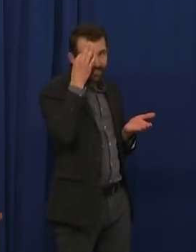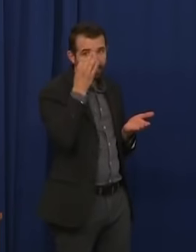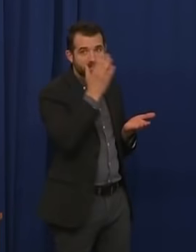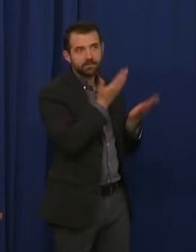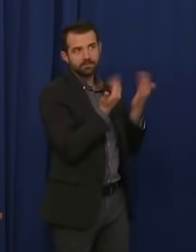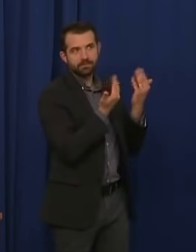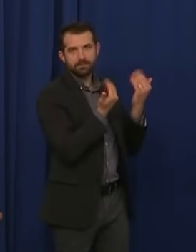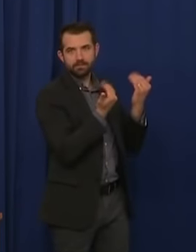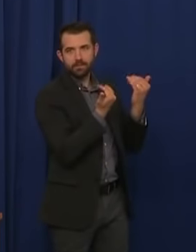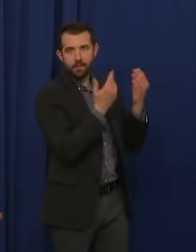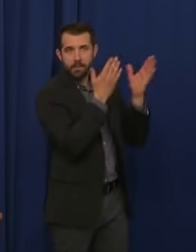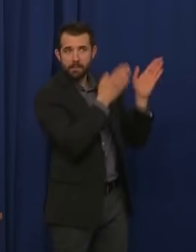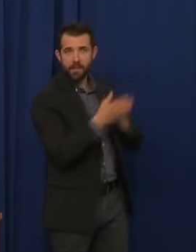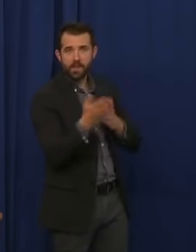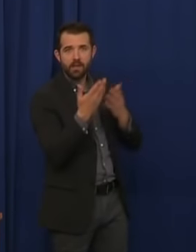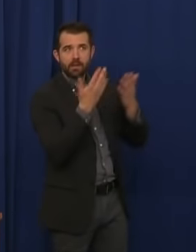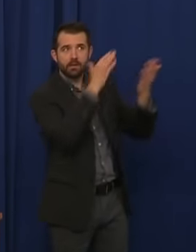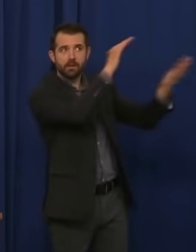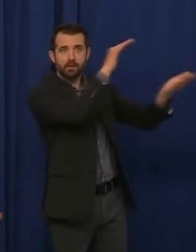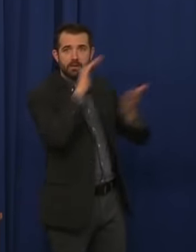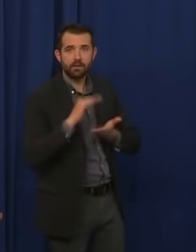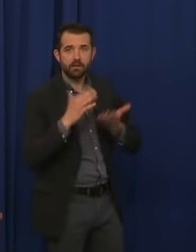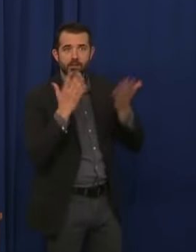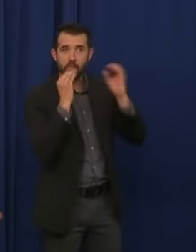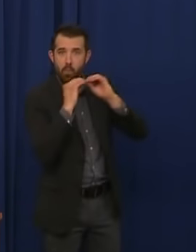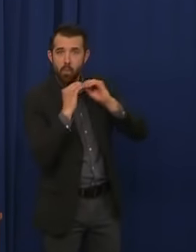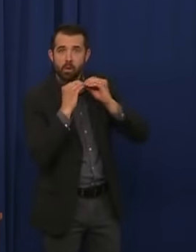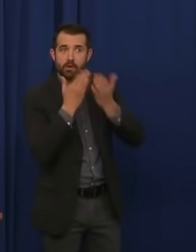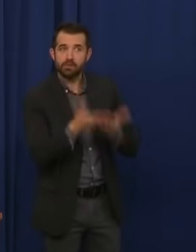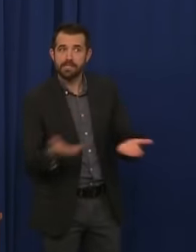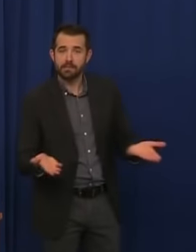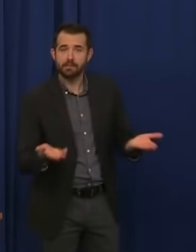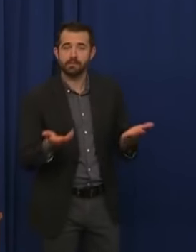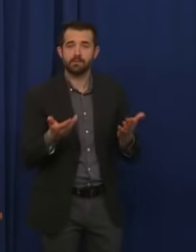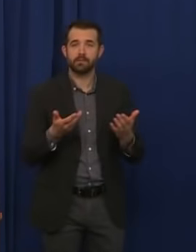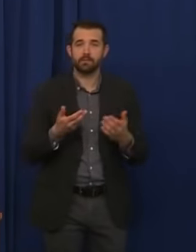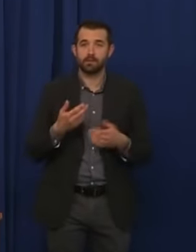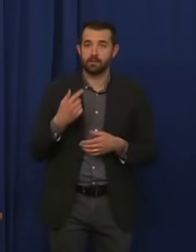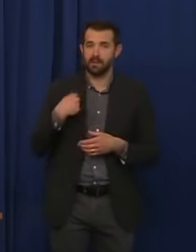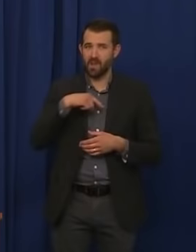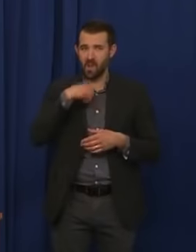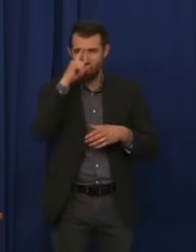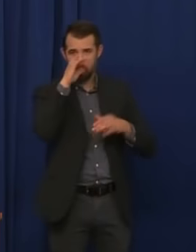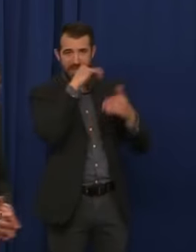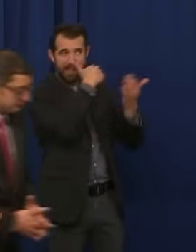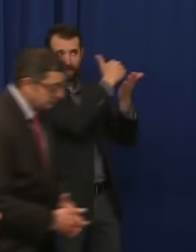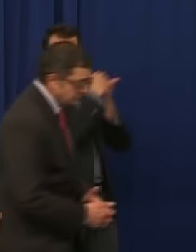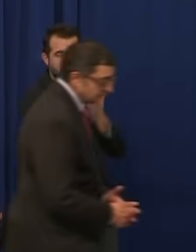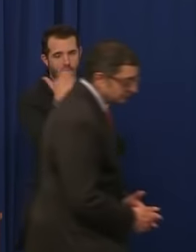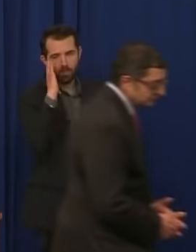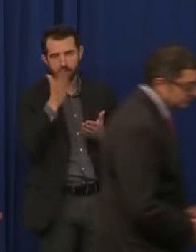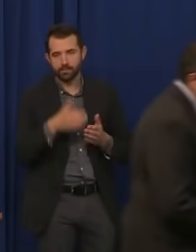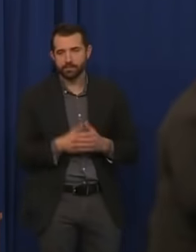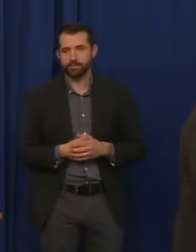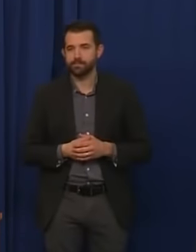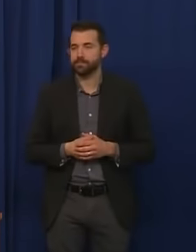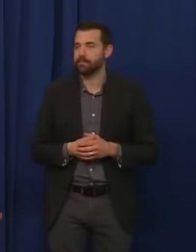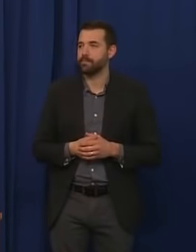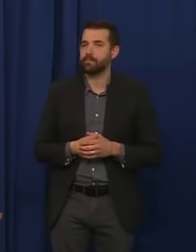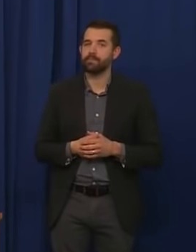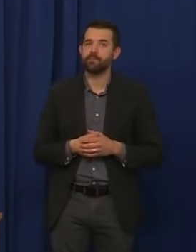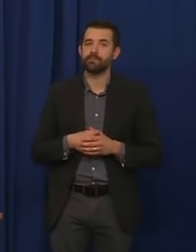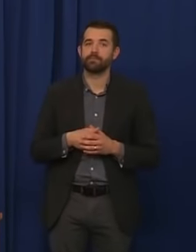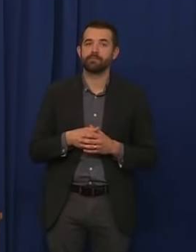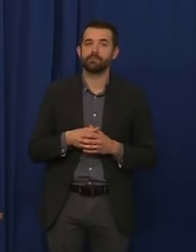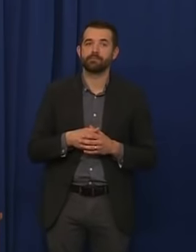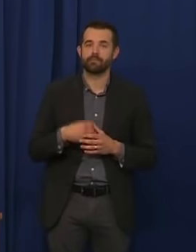supplies. So they acknowledge it's a concern, and it's one that we hope that they can help us with. Governor. Hi, Don. And Governor